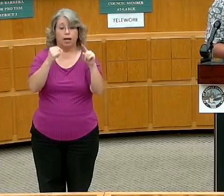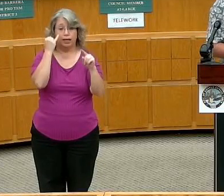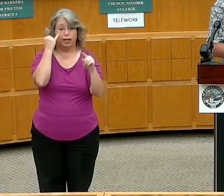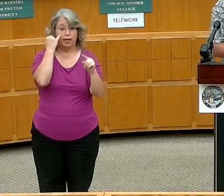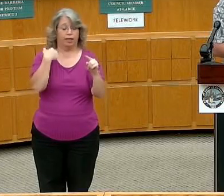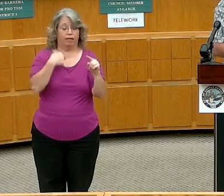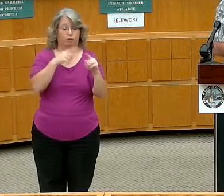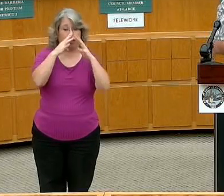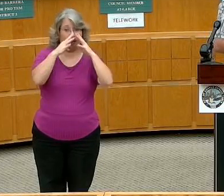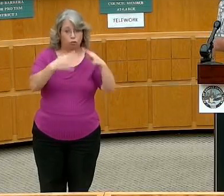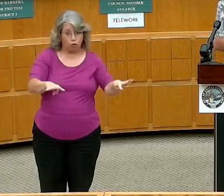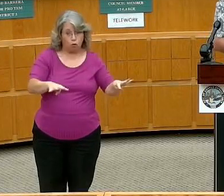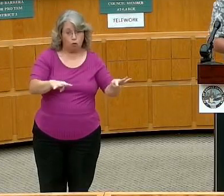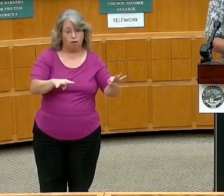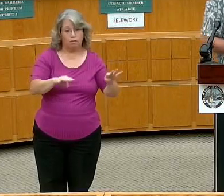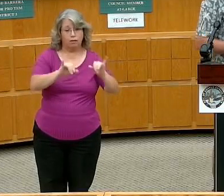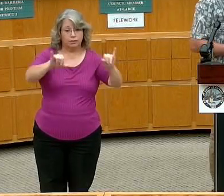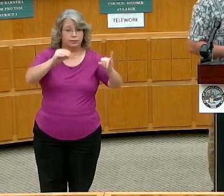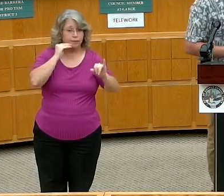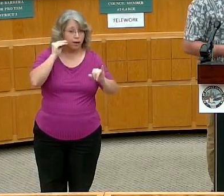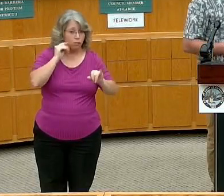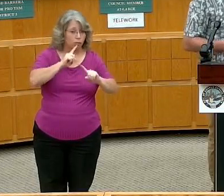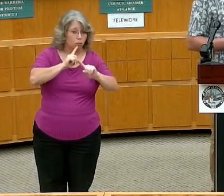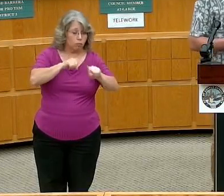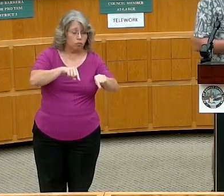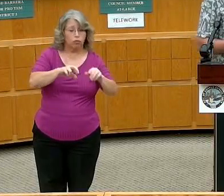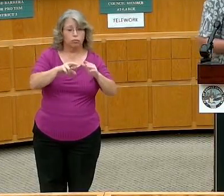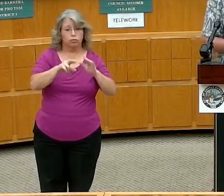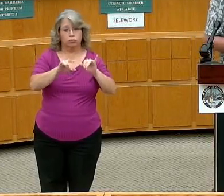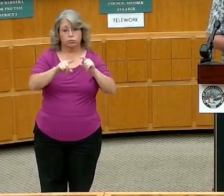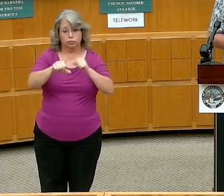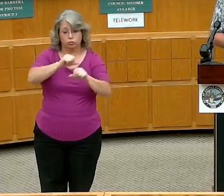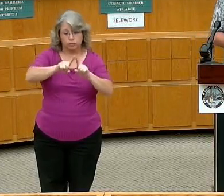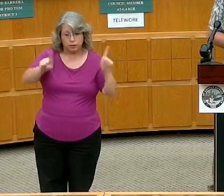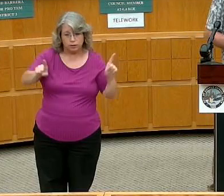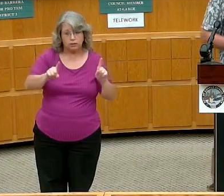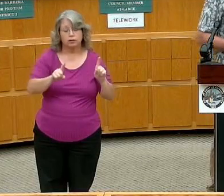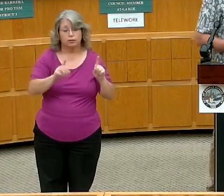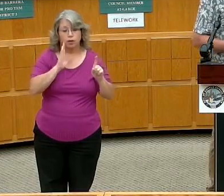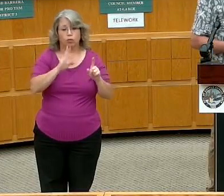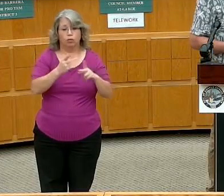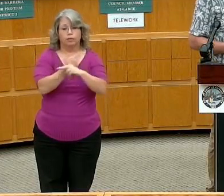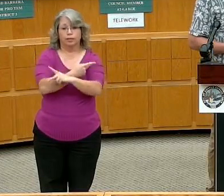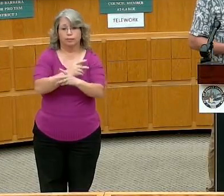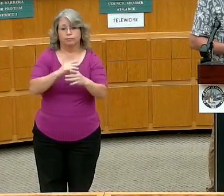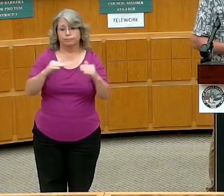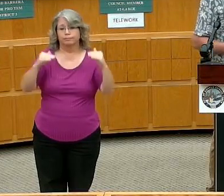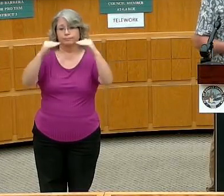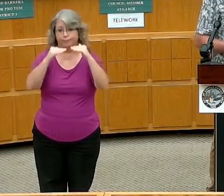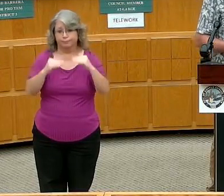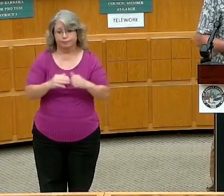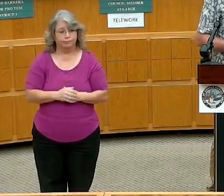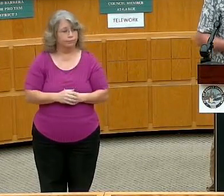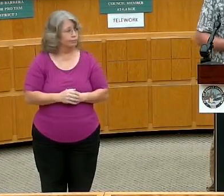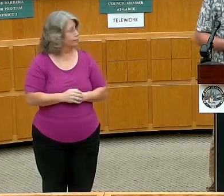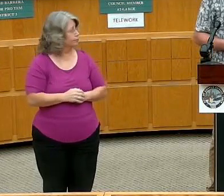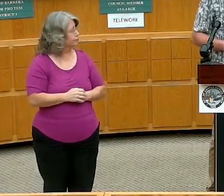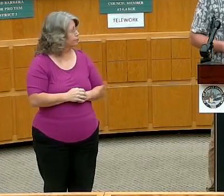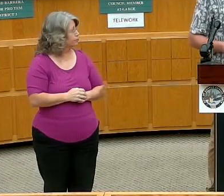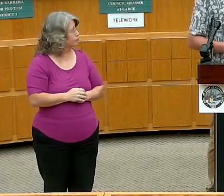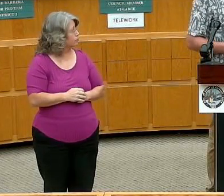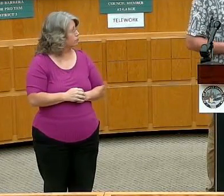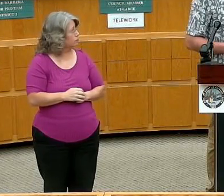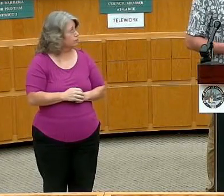models indicate social distancing leads to substantial reductions and delays in the number of infections, decreases in hospital and